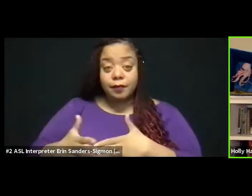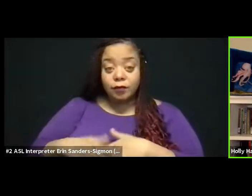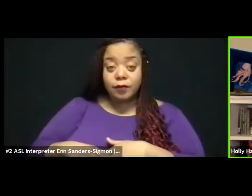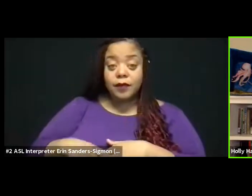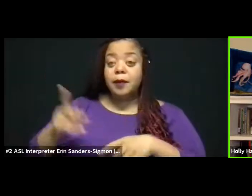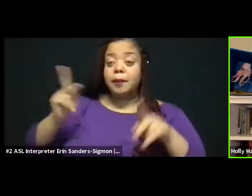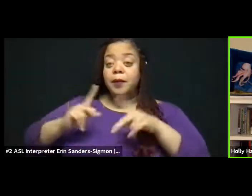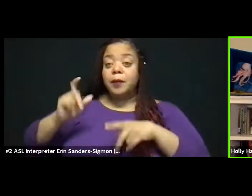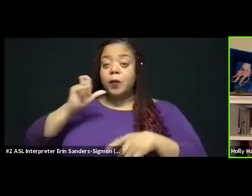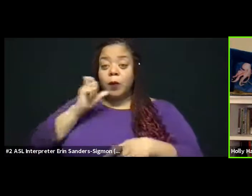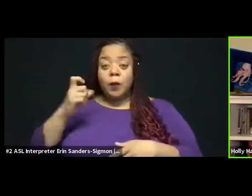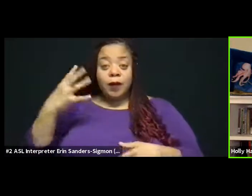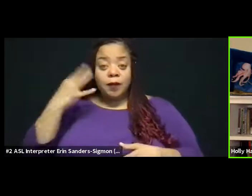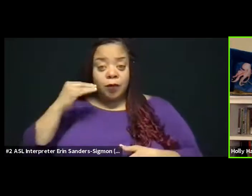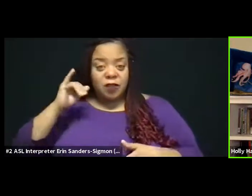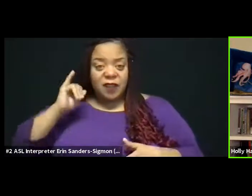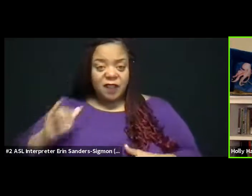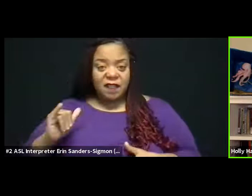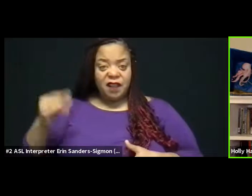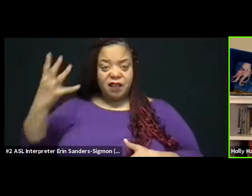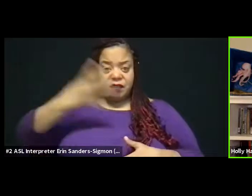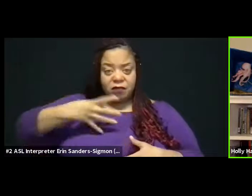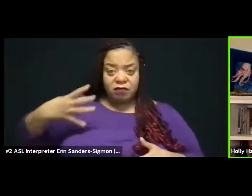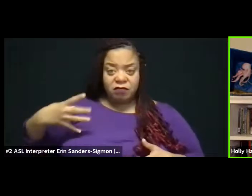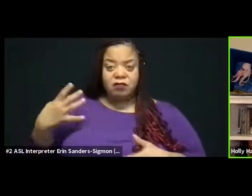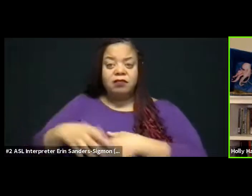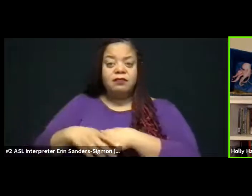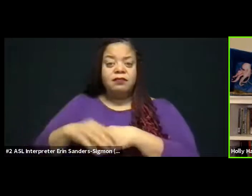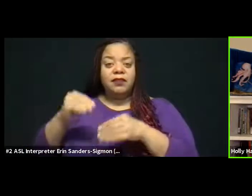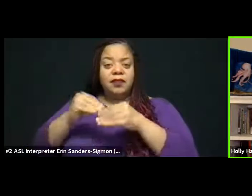system were activated. And